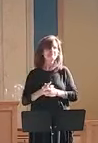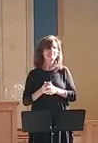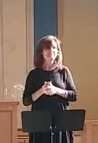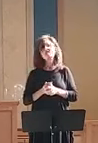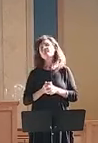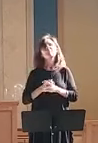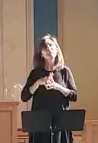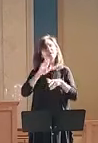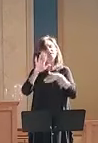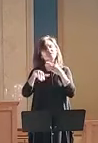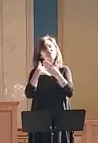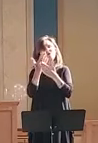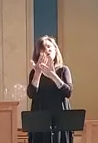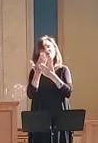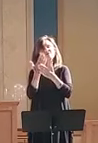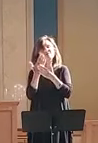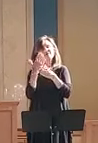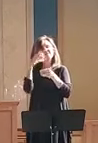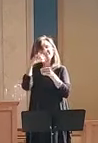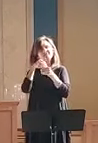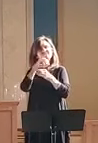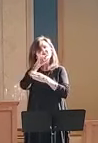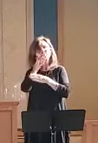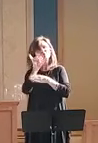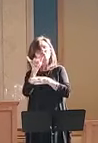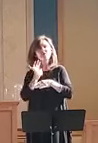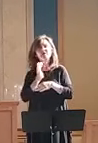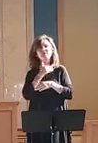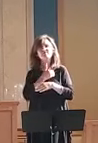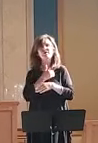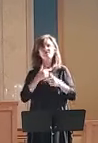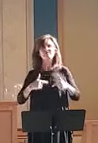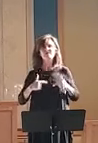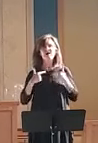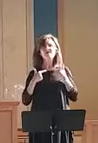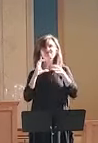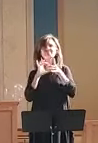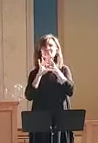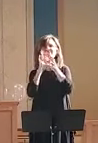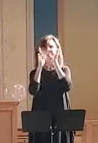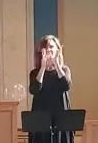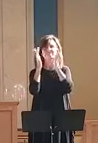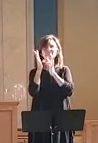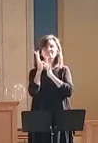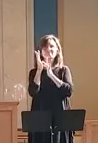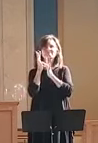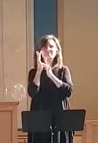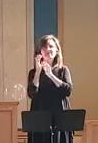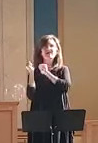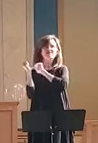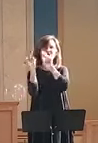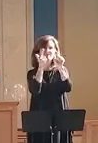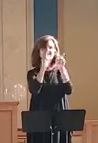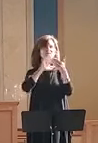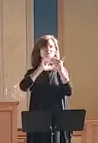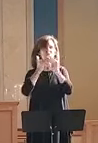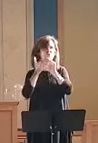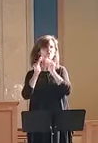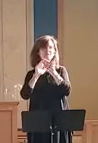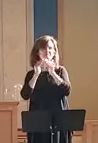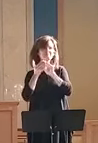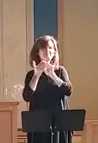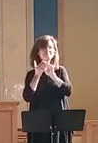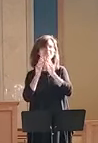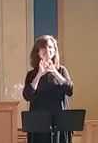All of this is built into the joy of our Christian life and persons being in communion. And in order for us